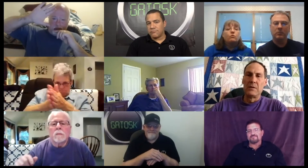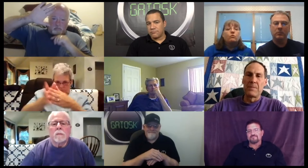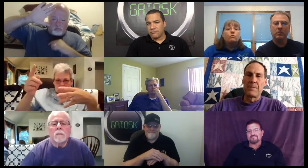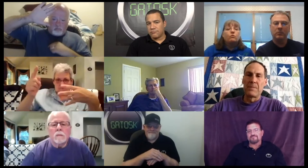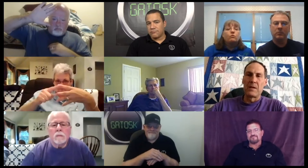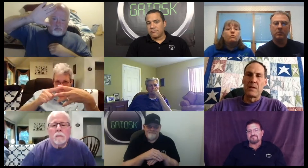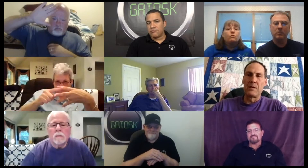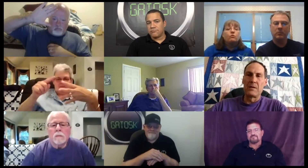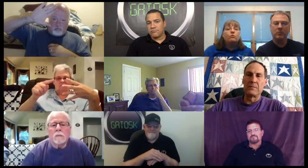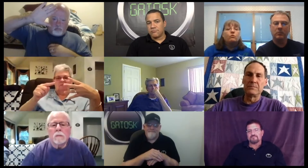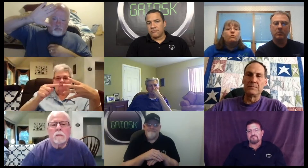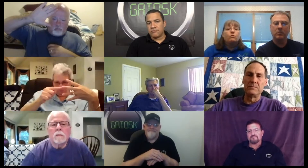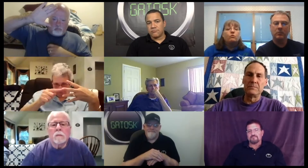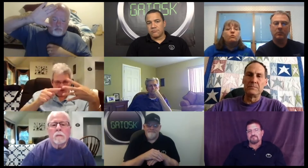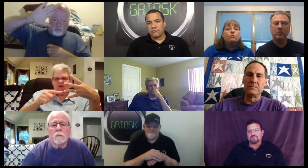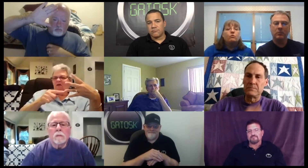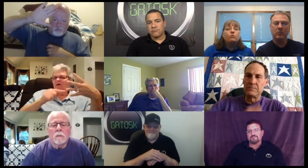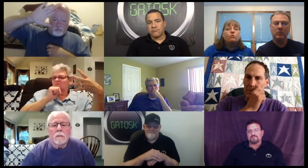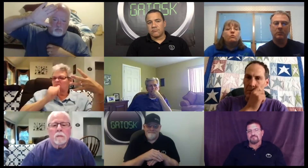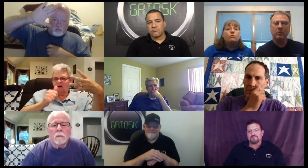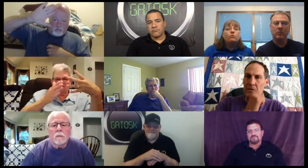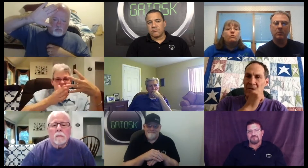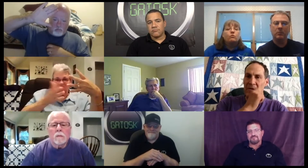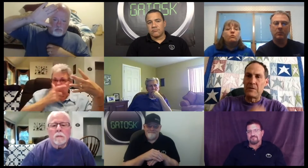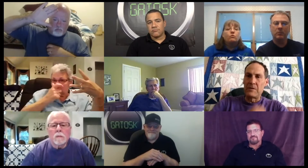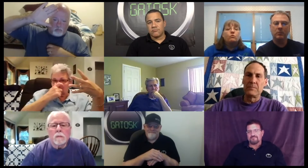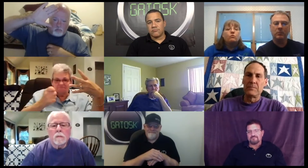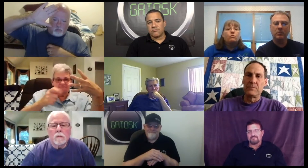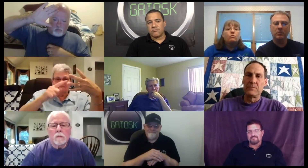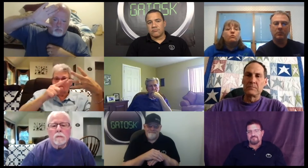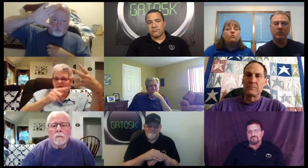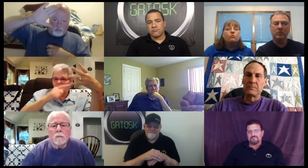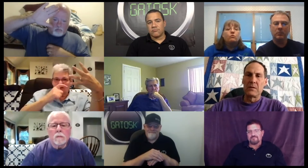So yeah, the people that are motivated, then there's some that are not as interested,